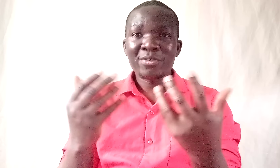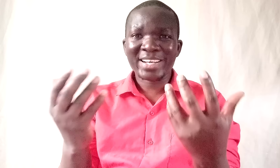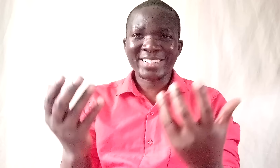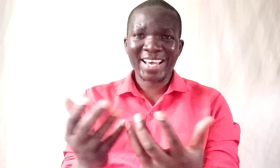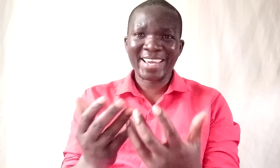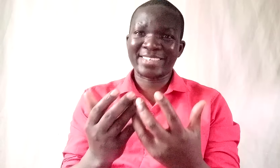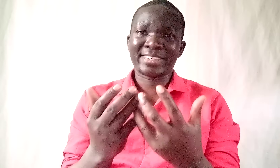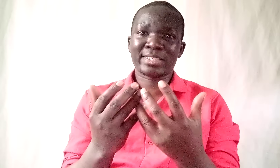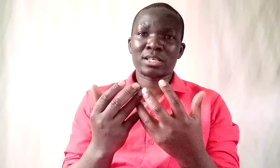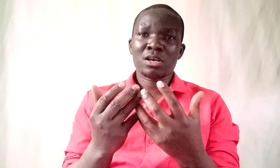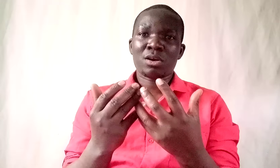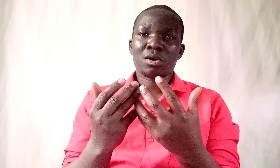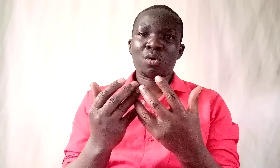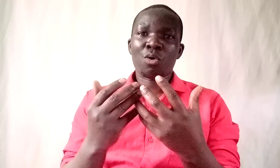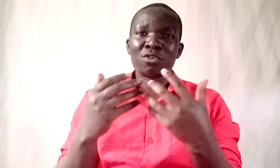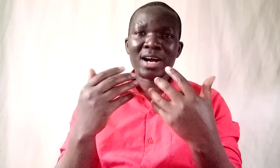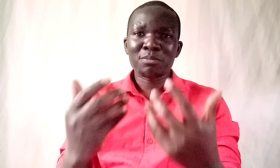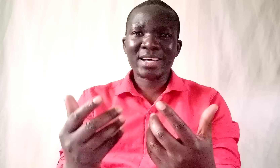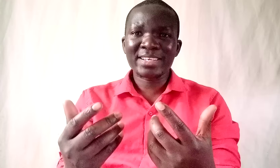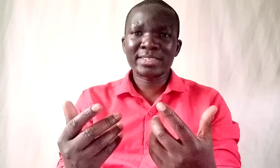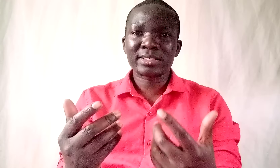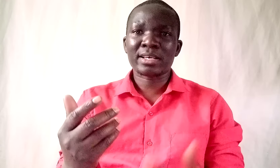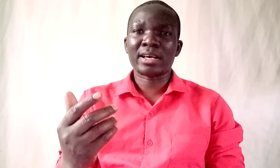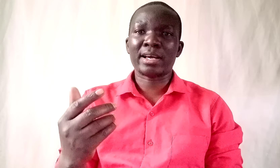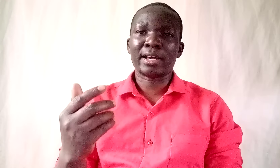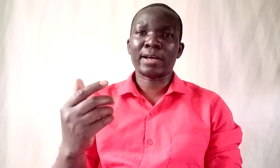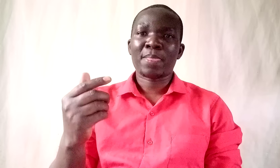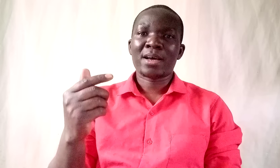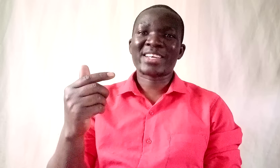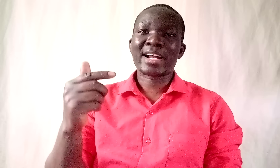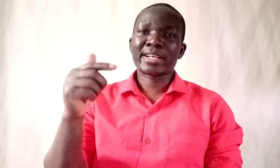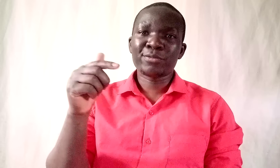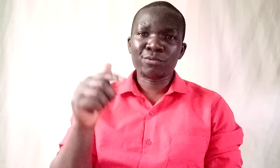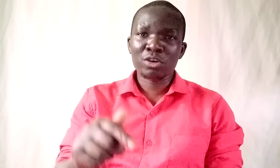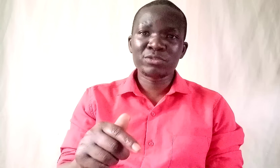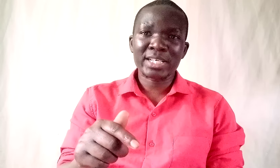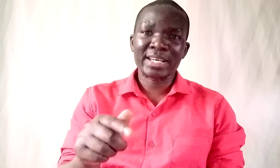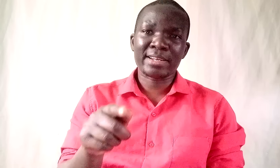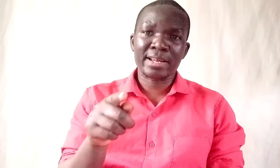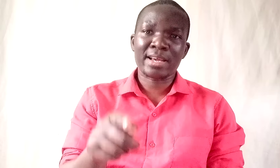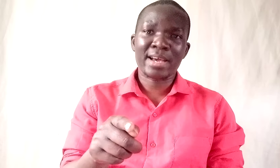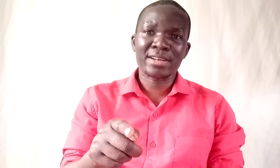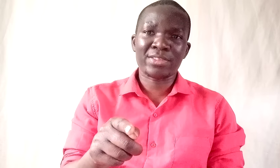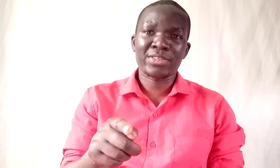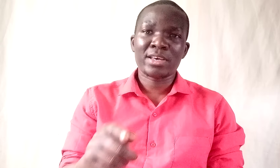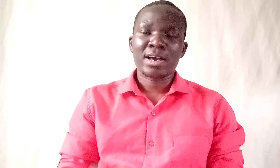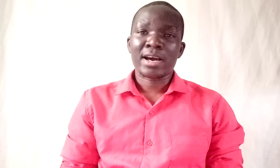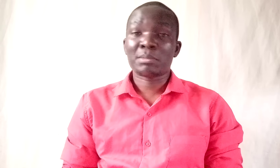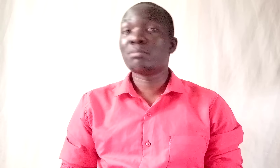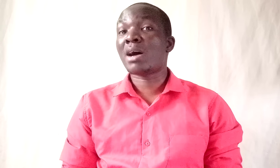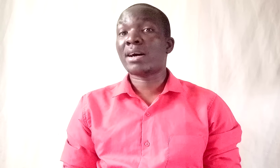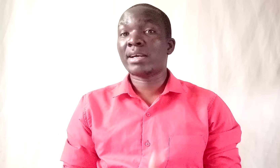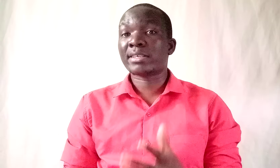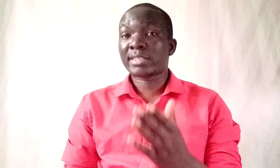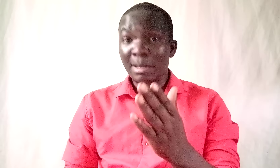different signs of vocabularies that are involved in health. Remember, some of